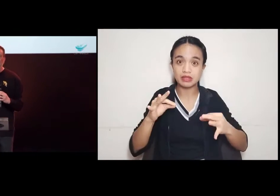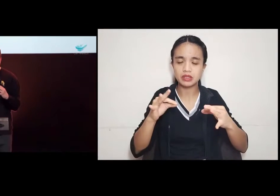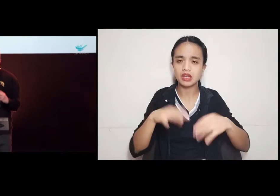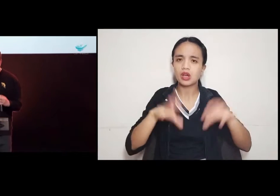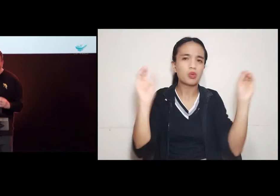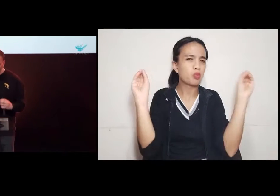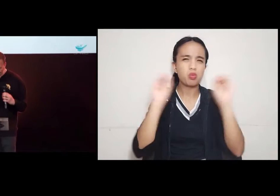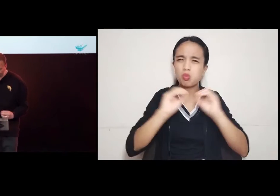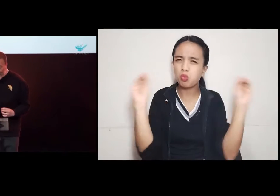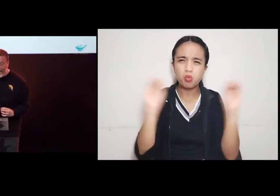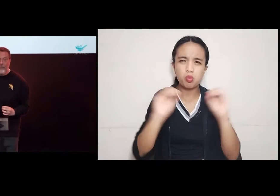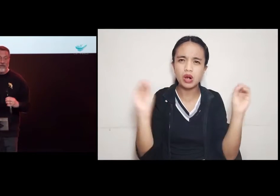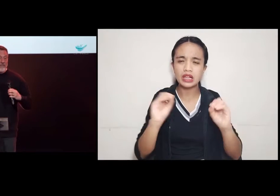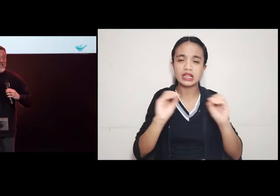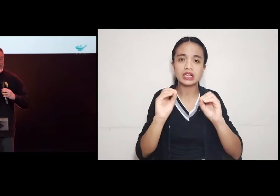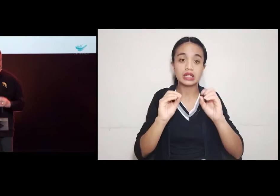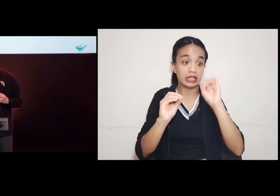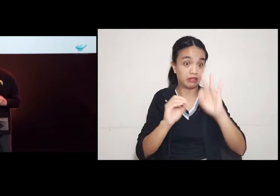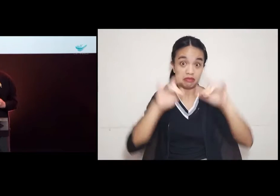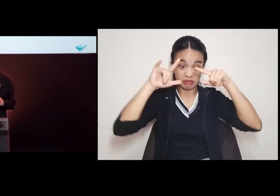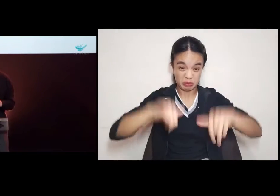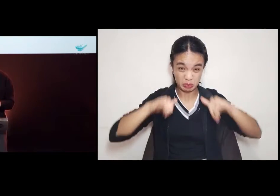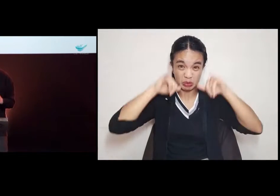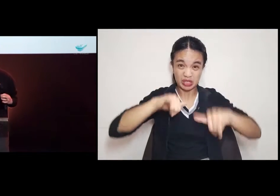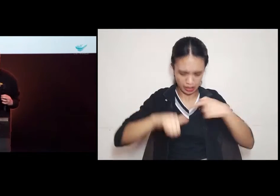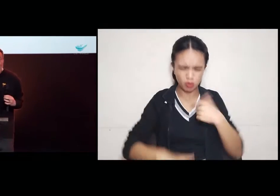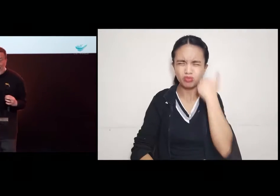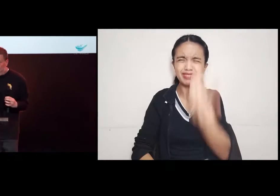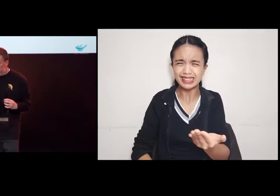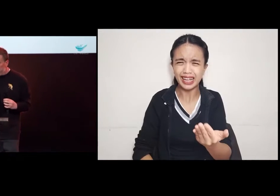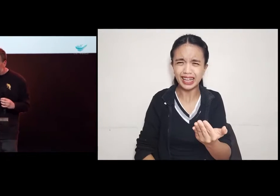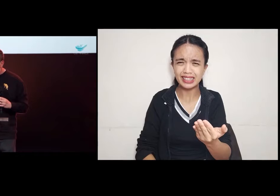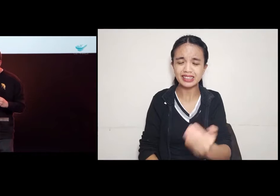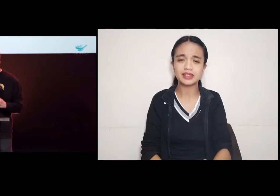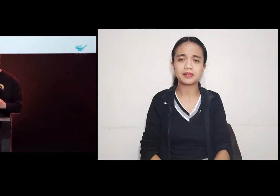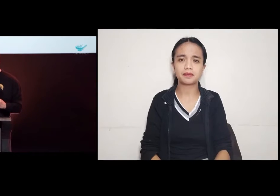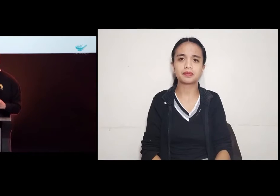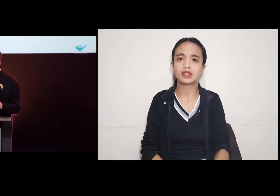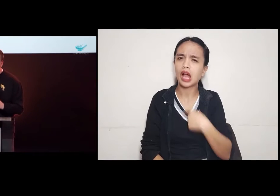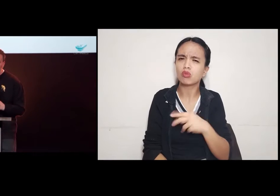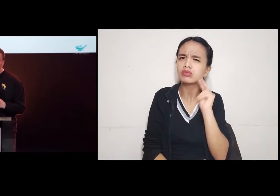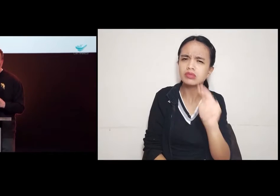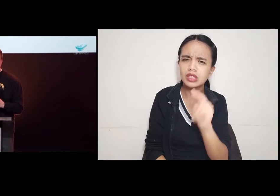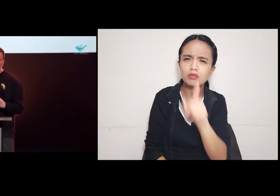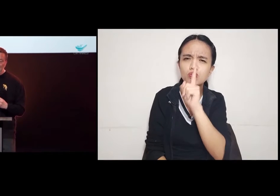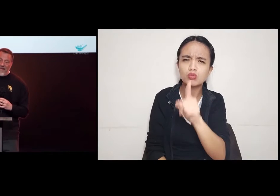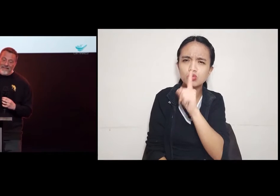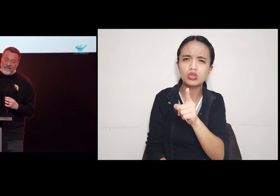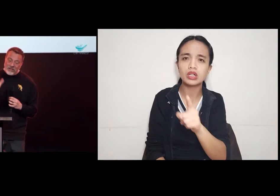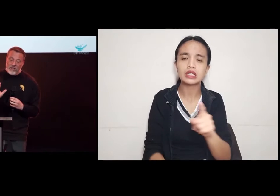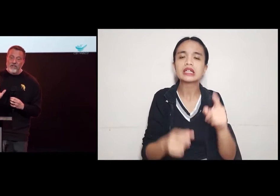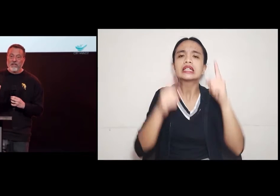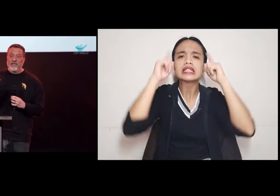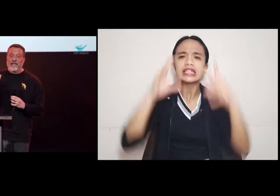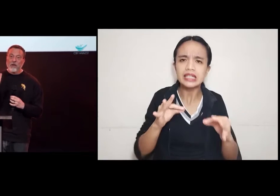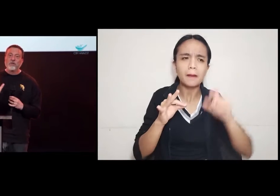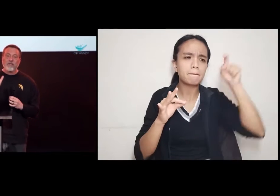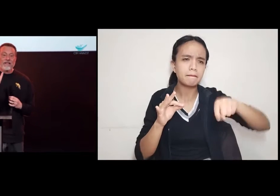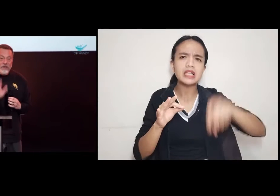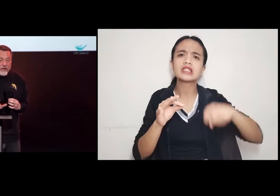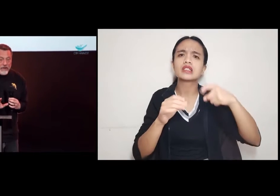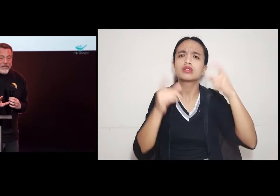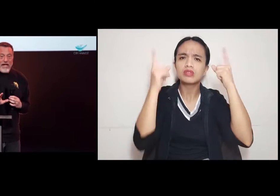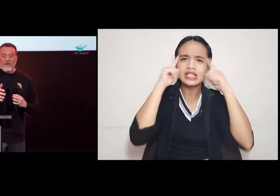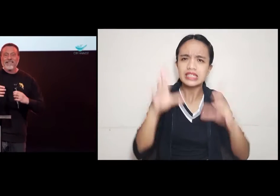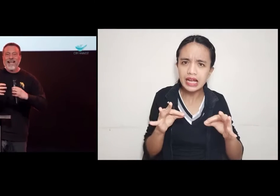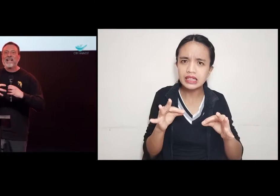decide, there's no point in staying here, because if I stay here, I'm going to die. And so I need to actually make a decision that looks